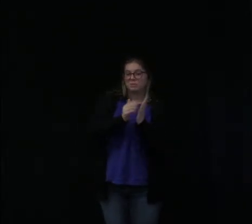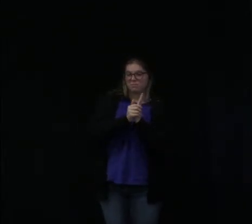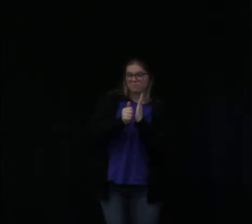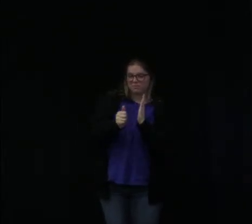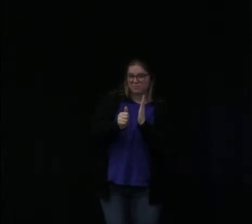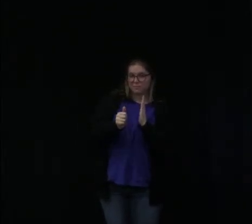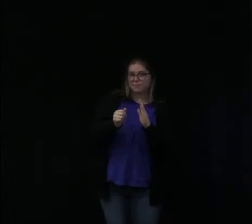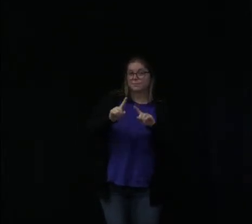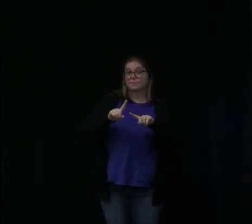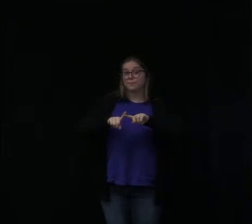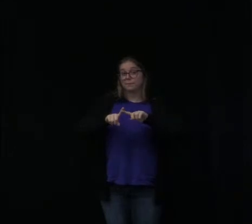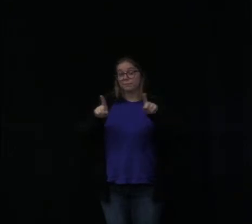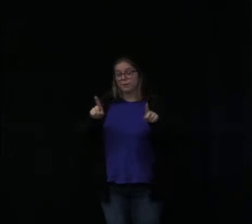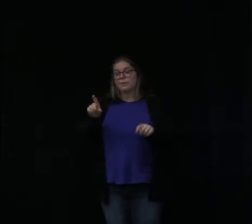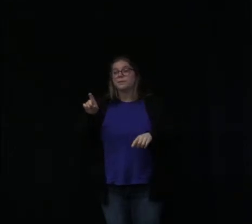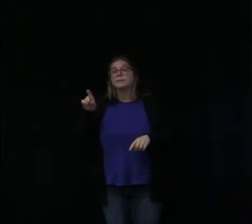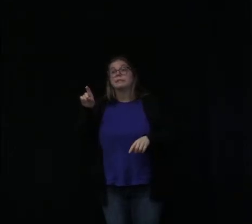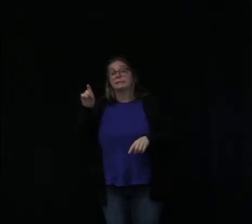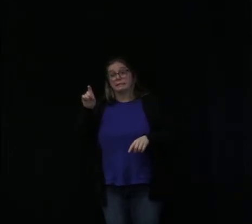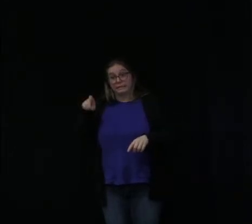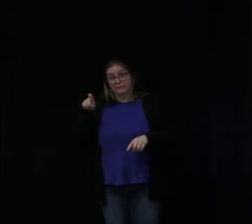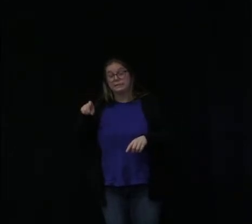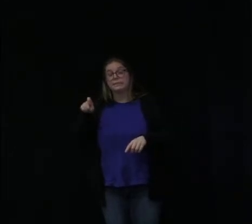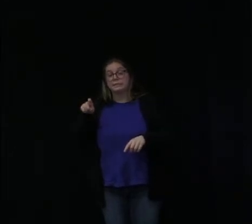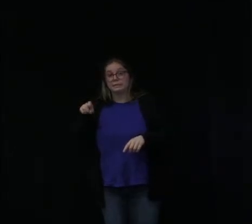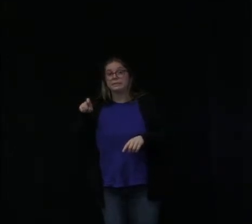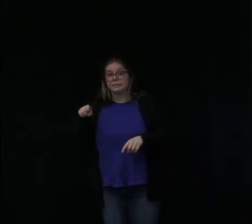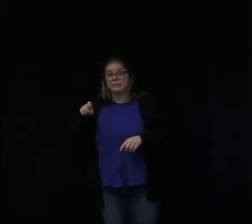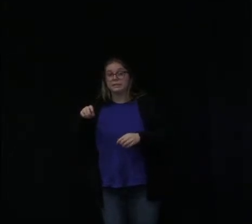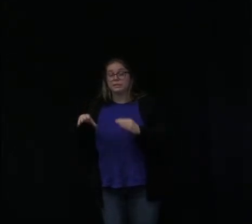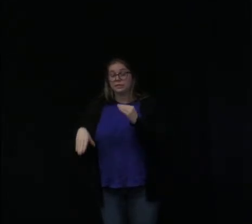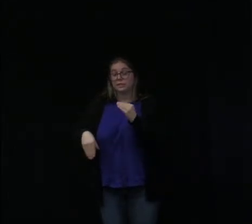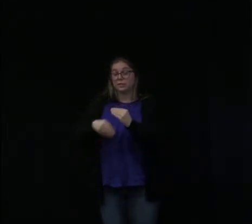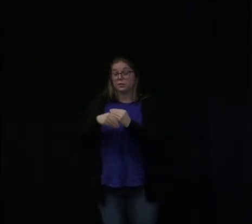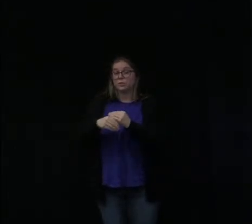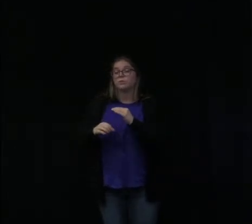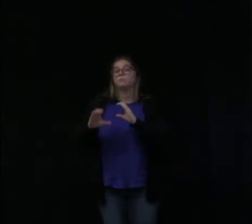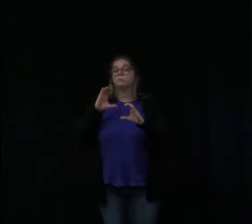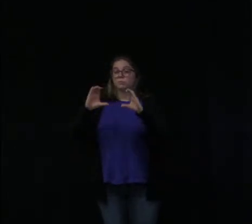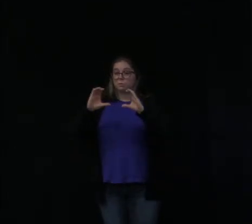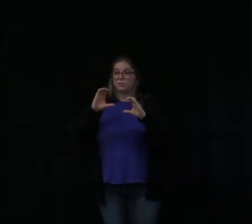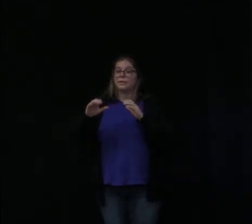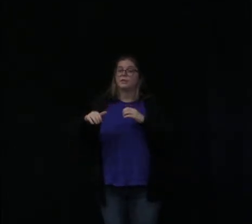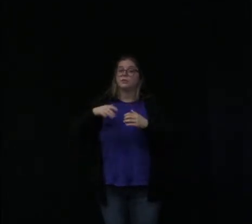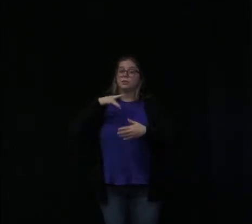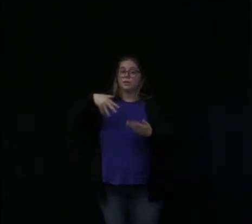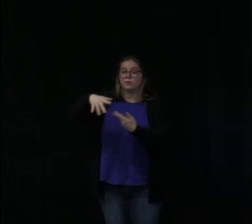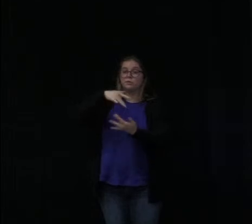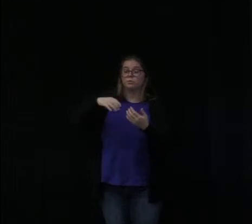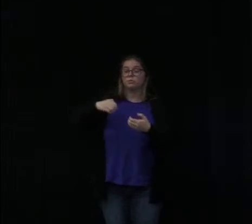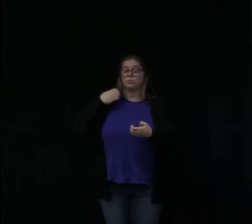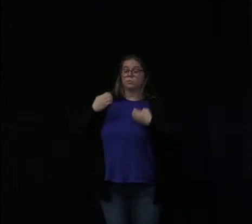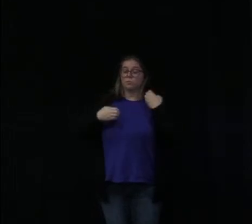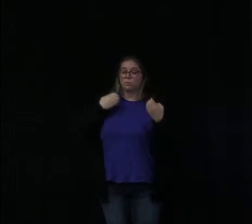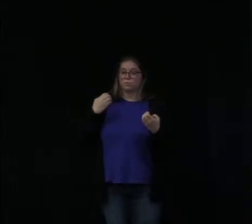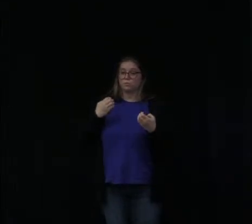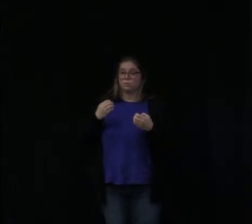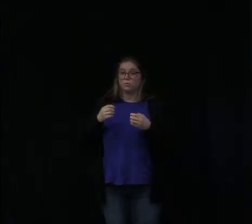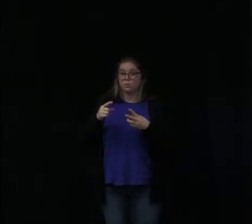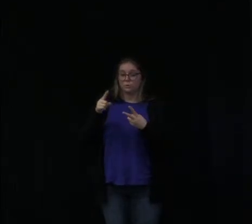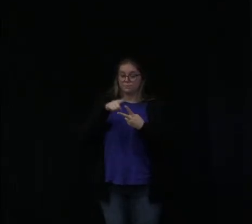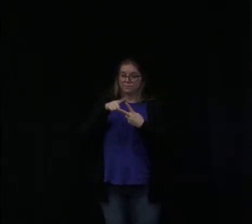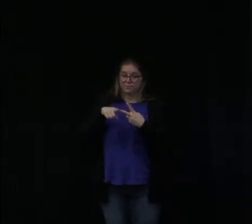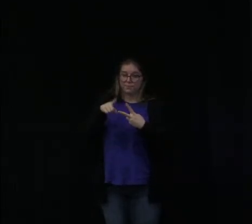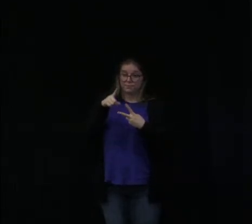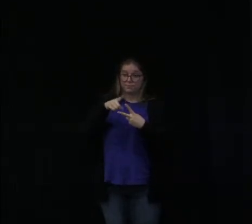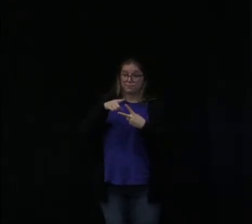we definitely cover communication and social and emotional. So there's kind of two two things there. One,